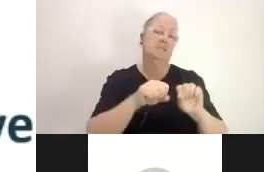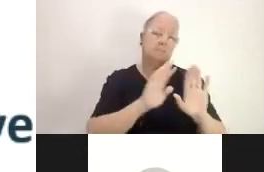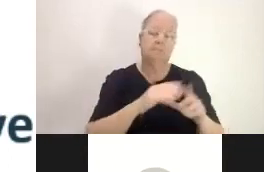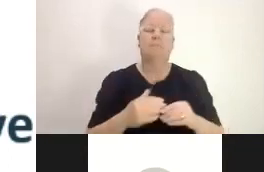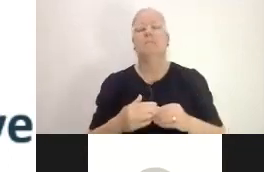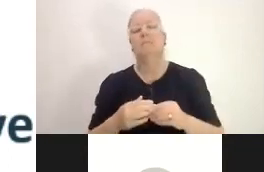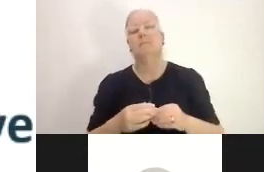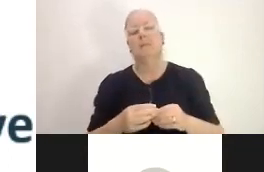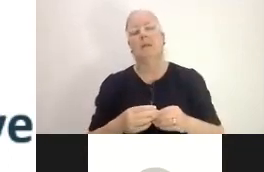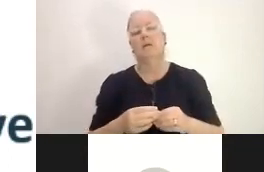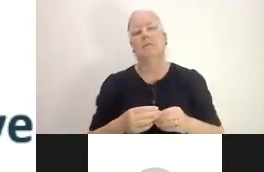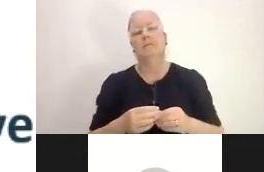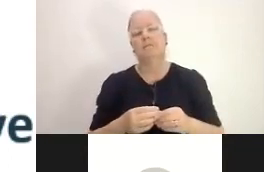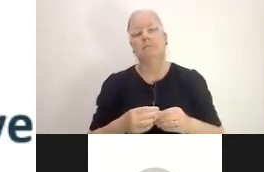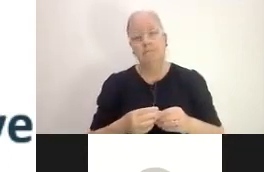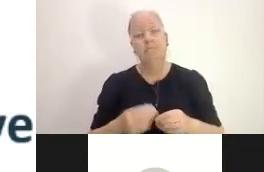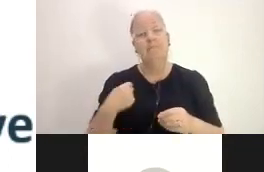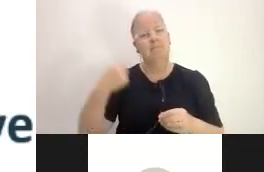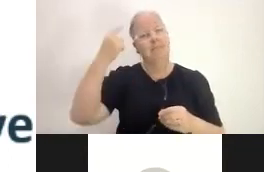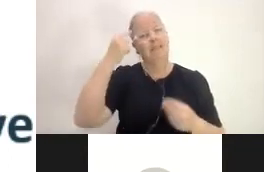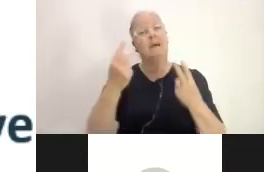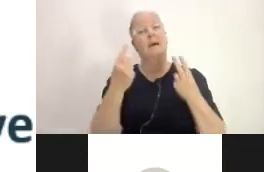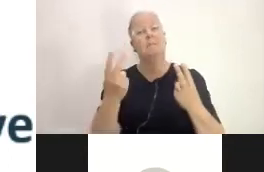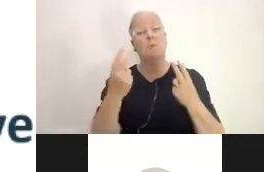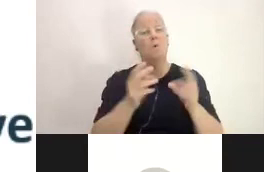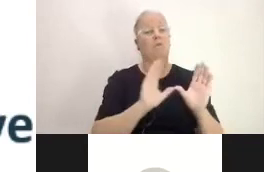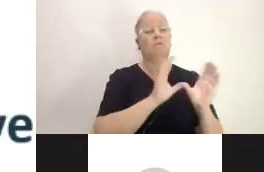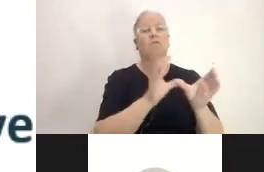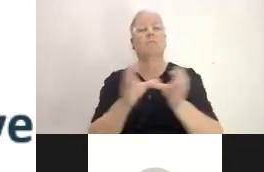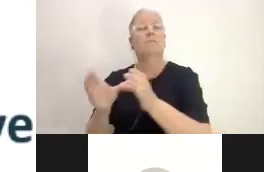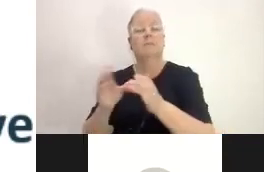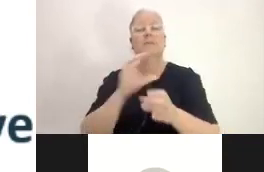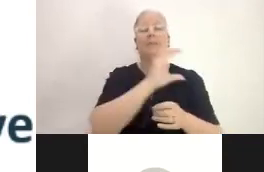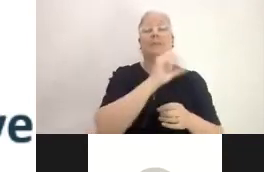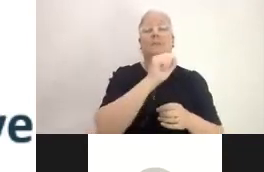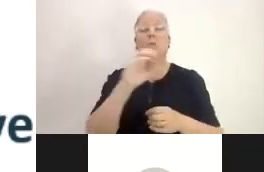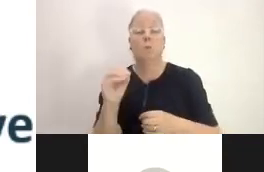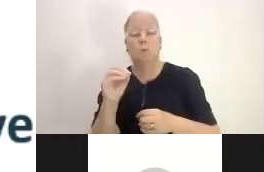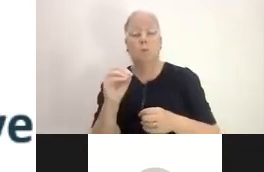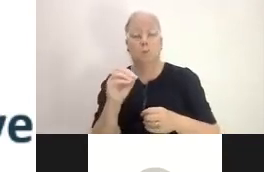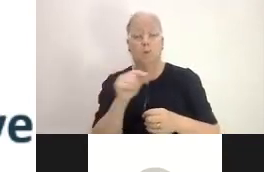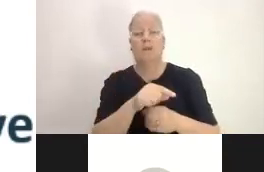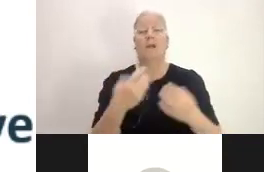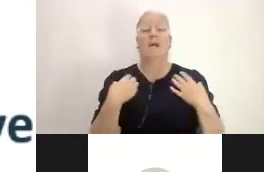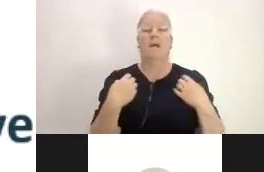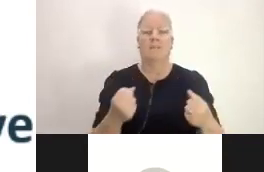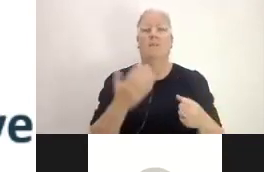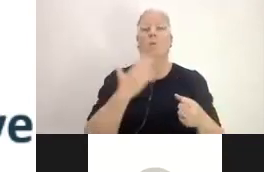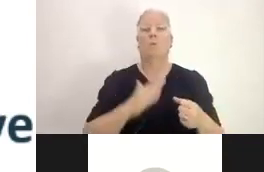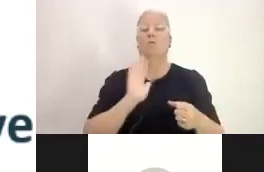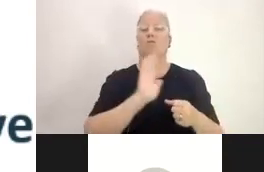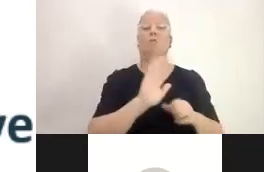is important for civil societies to make sure that the health is a political election agenda in